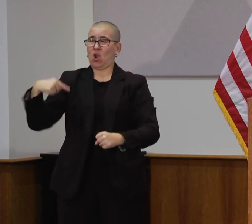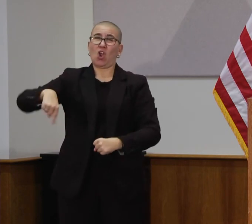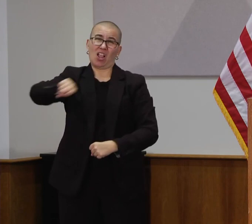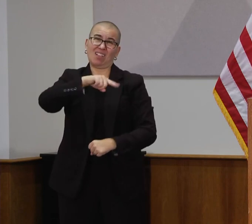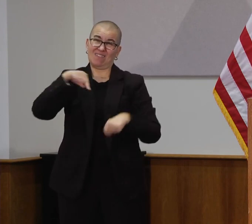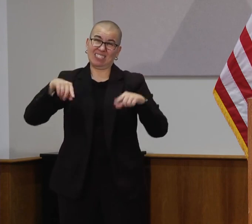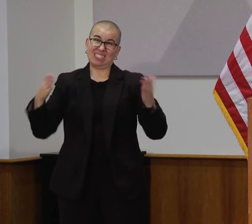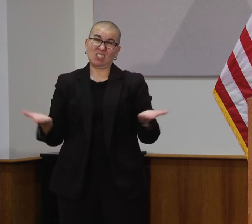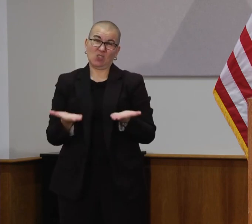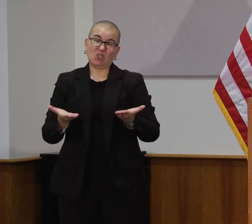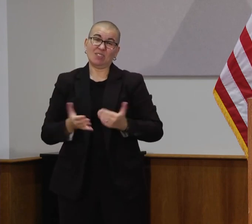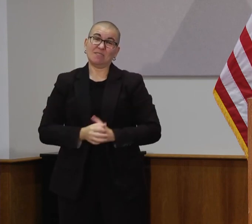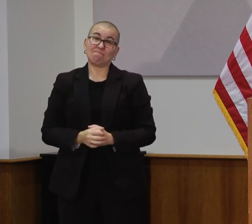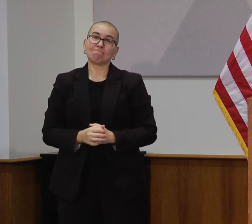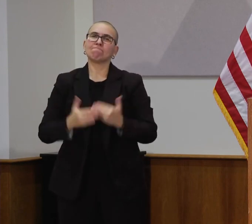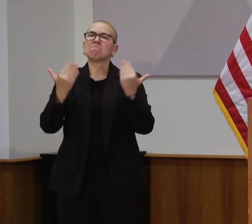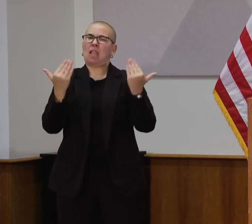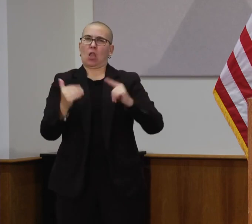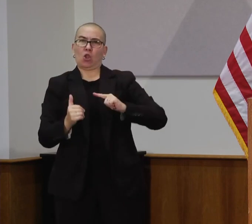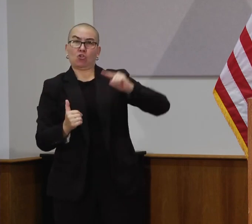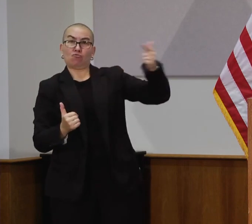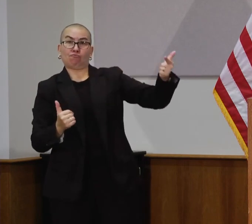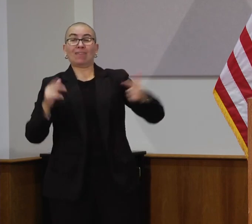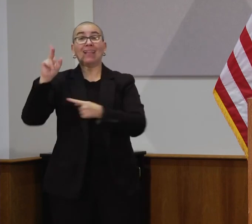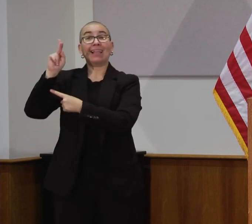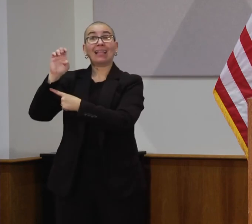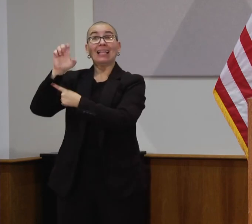I have Kelly coming up next.